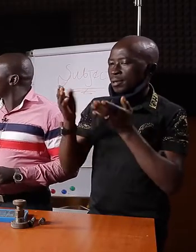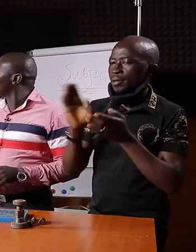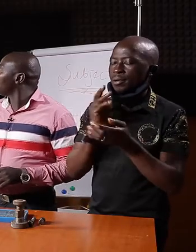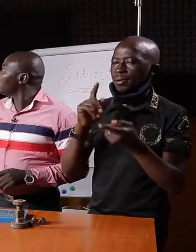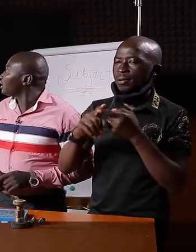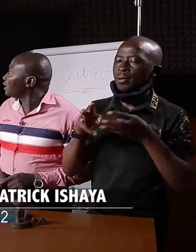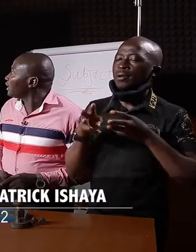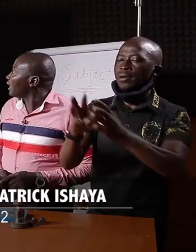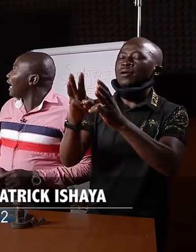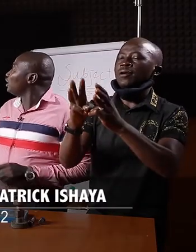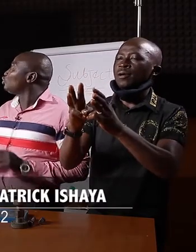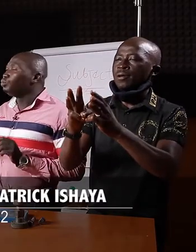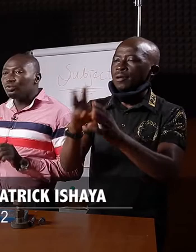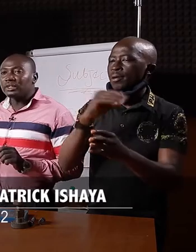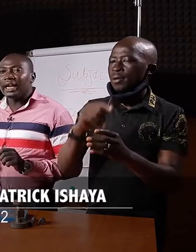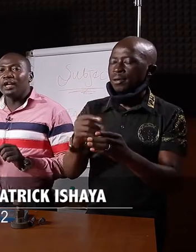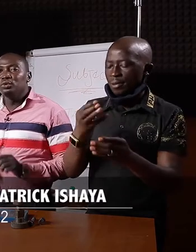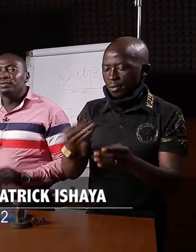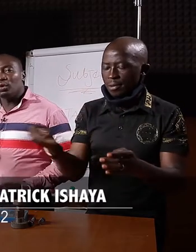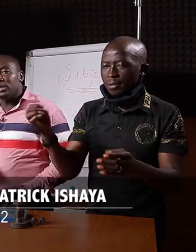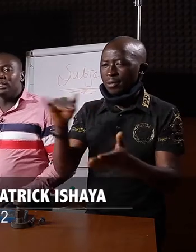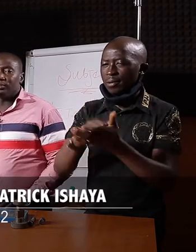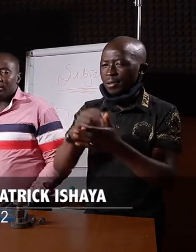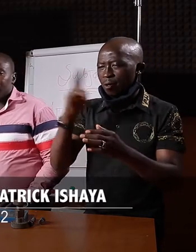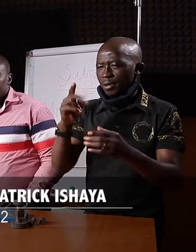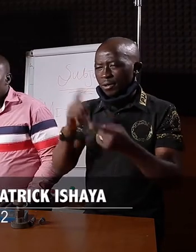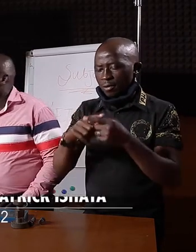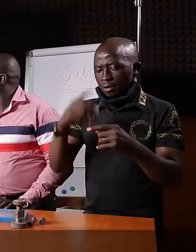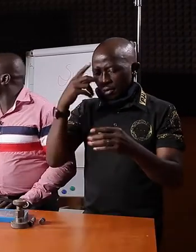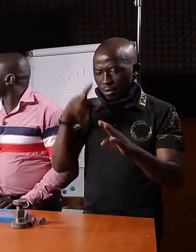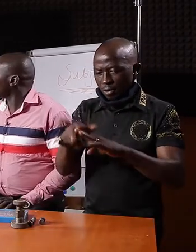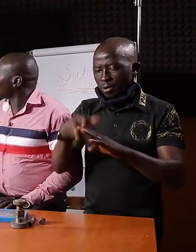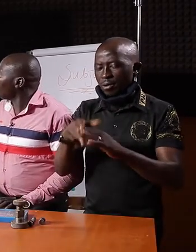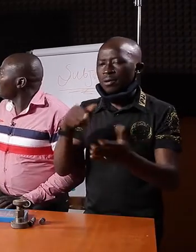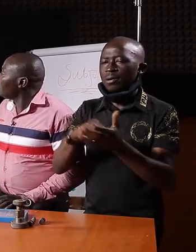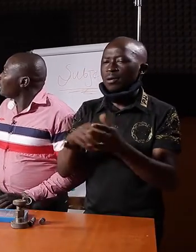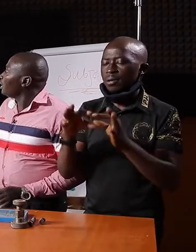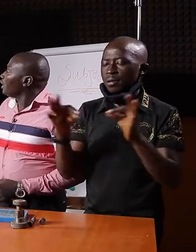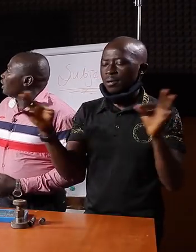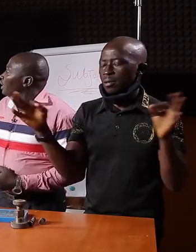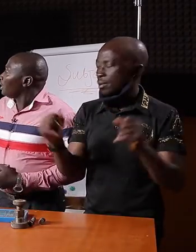the methods and tools that are used for cutting these threads.